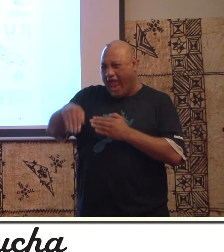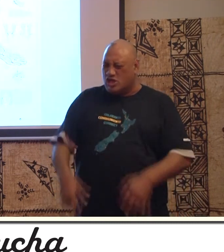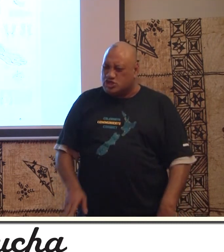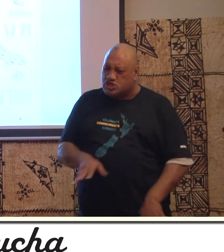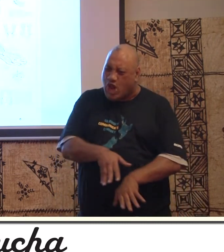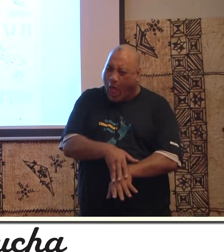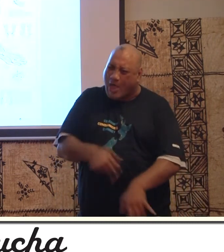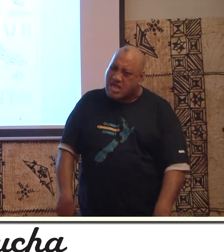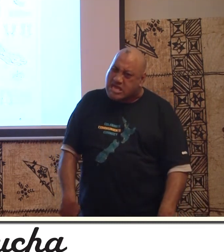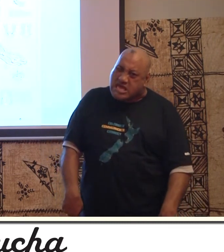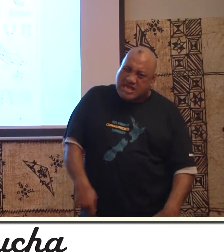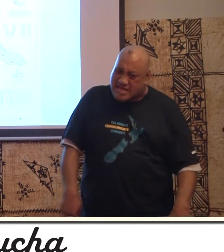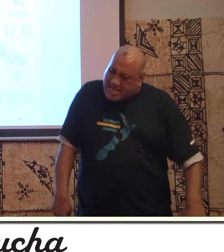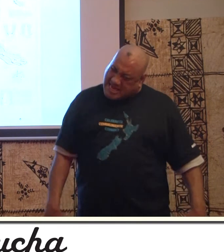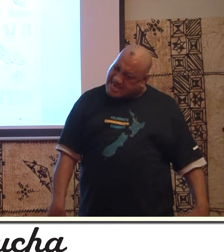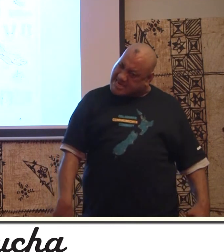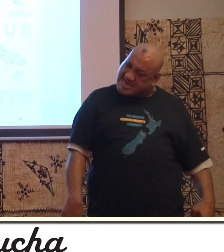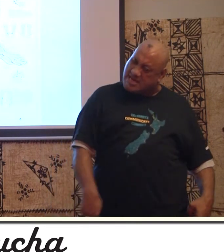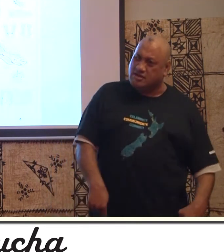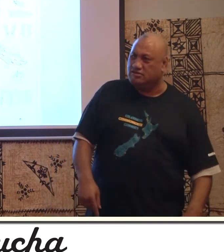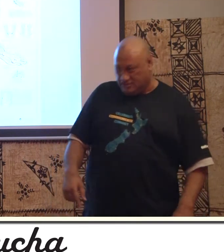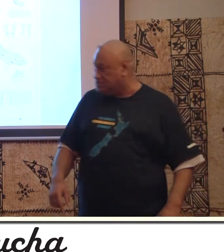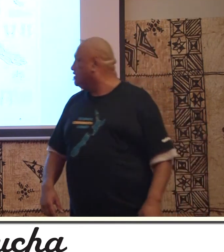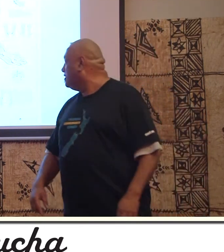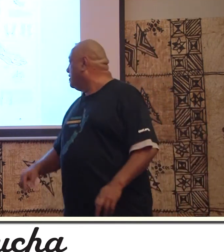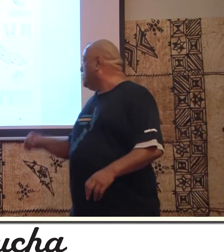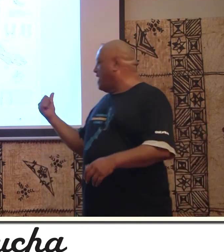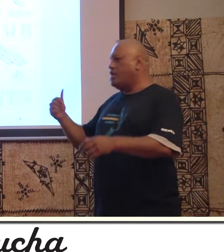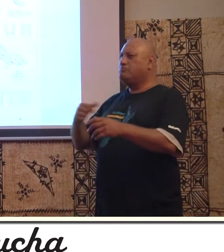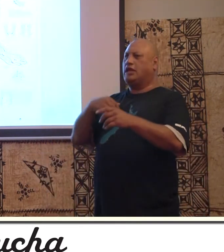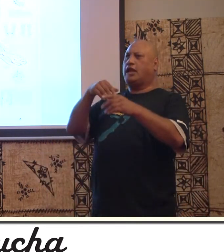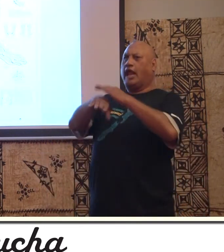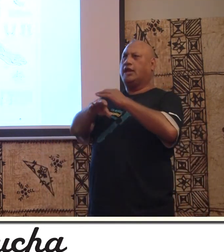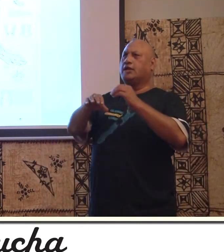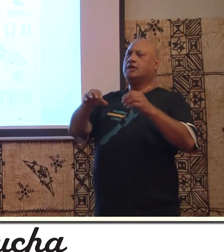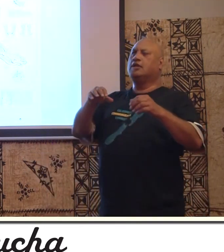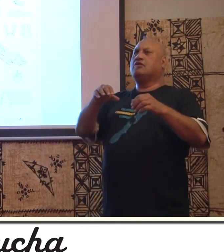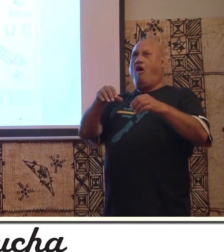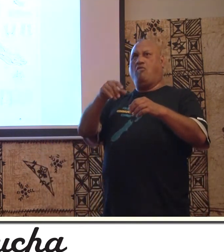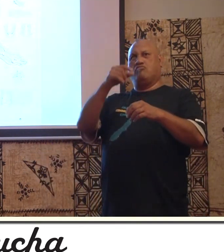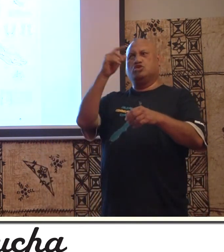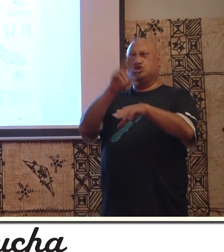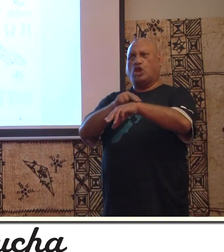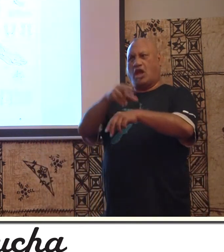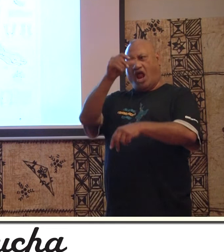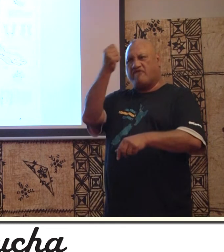I just kept going. It was really painful. And I was crawling, hobbling down this hill. Right? Anyway,